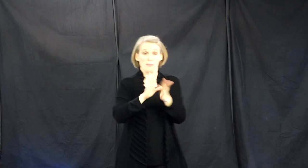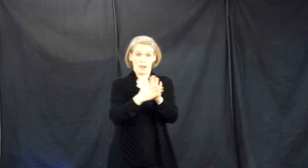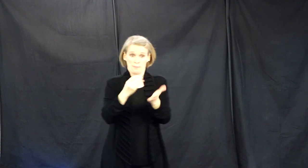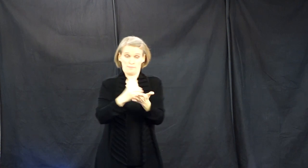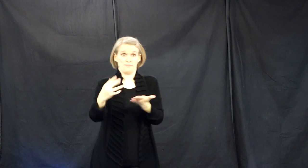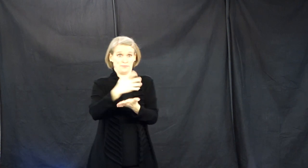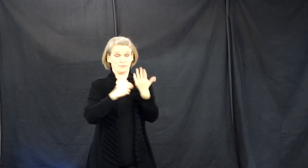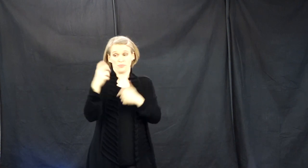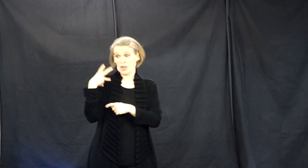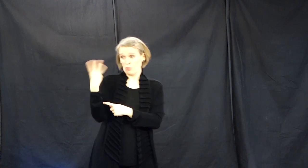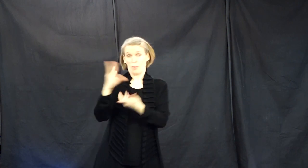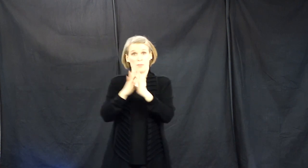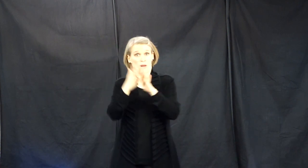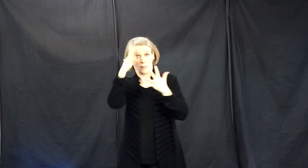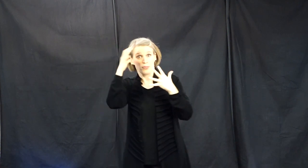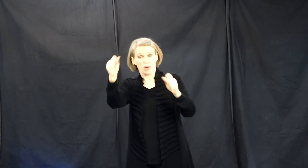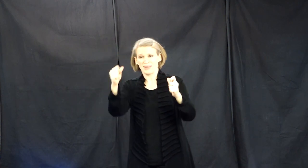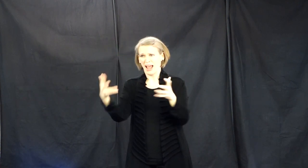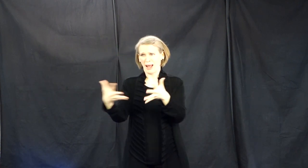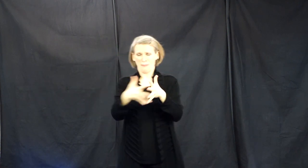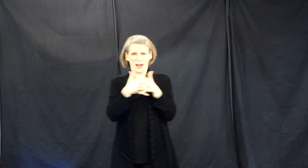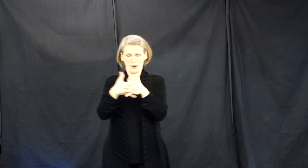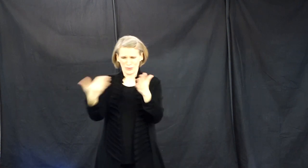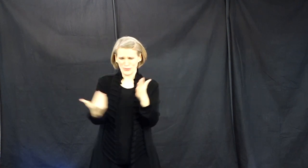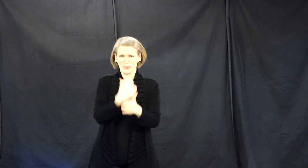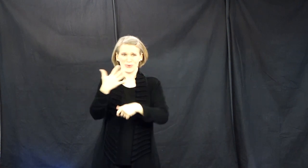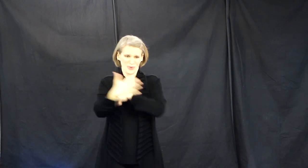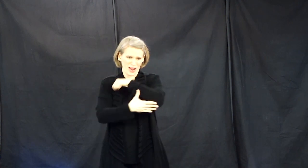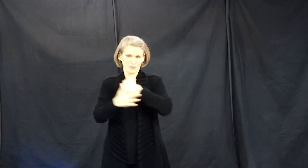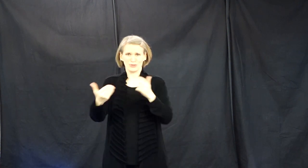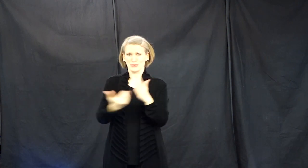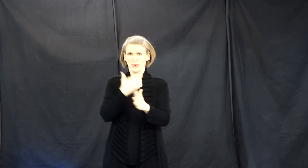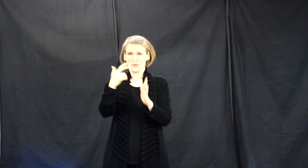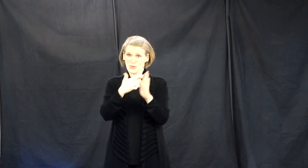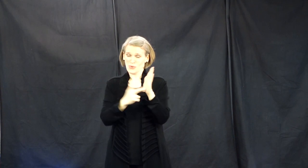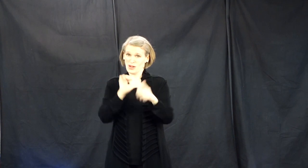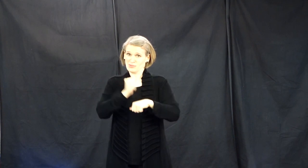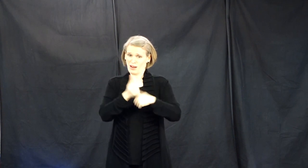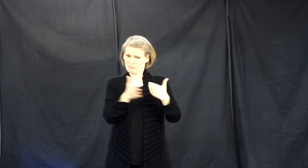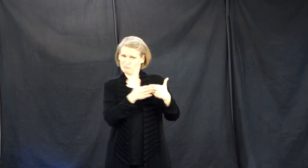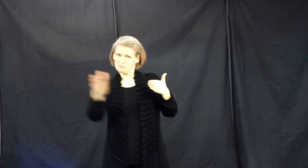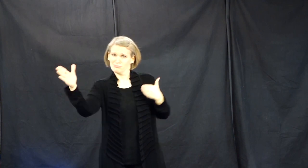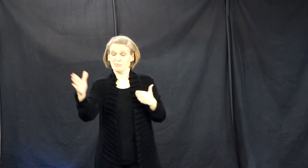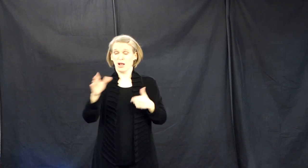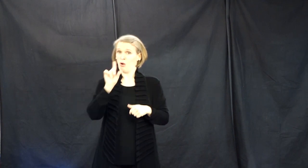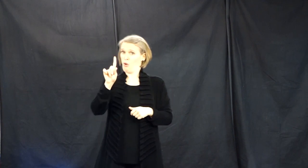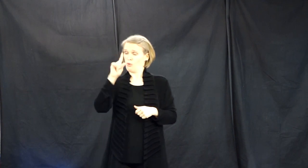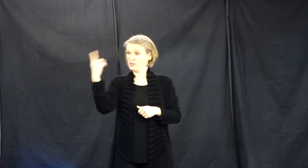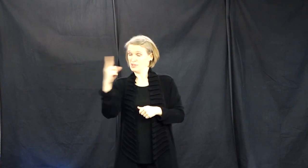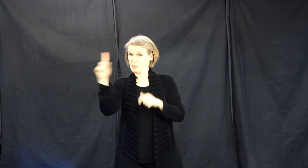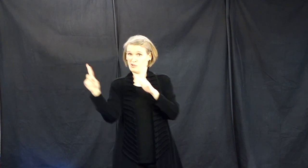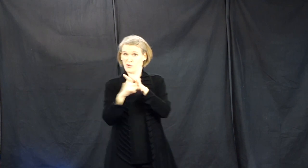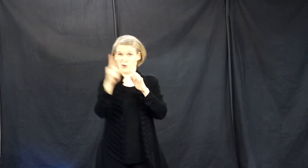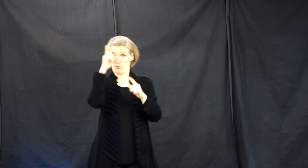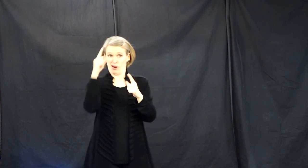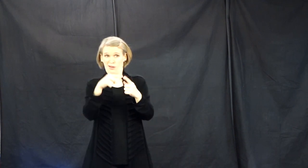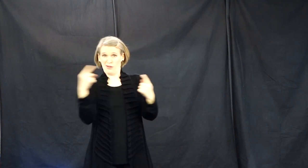the president. Every American experiment sets a precedent. Not so fast, someone came along to resist him. Pissed him off until we had